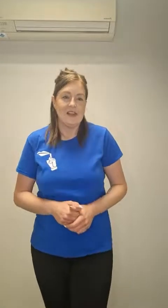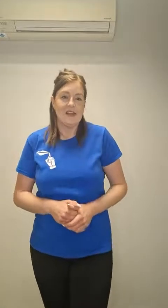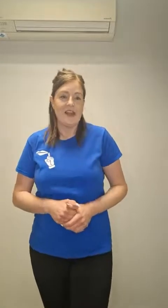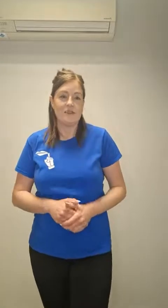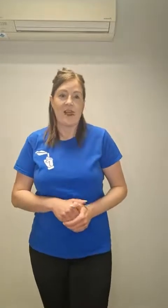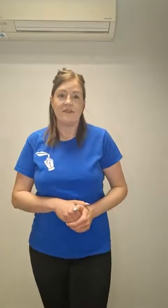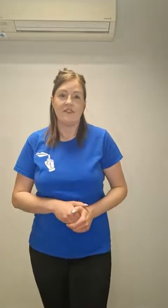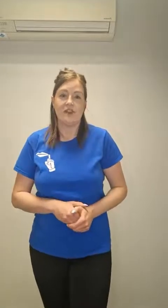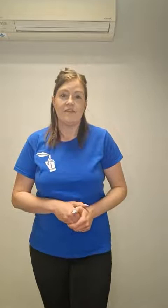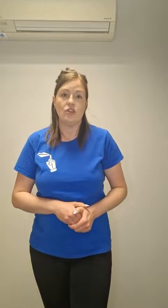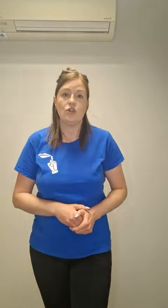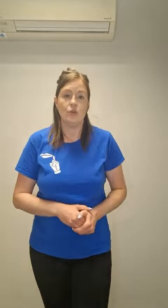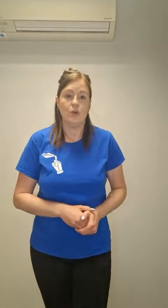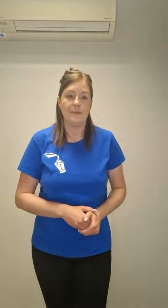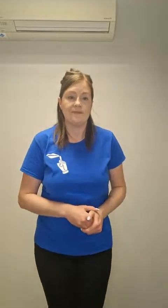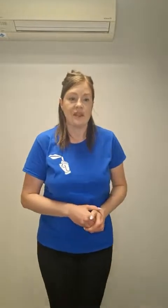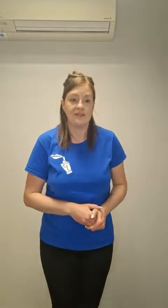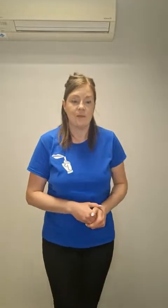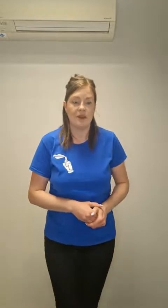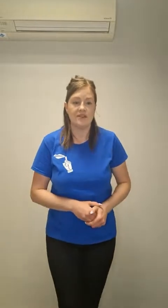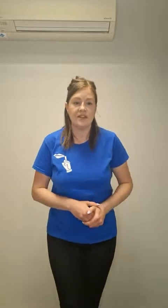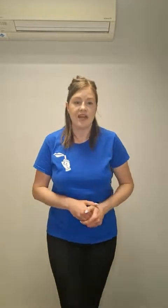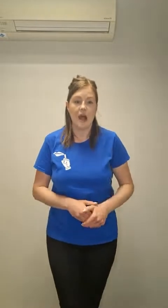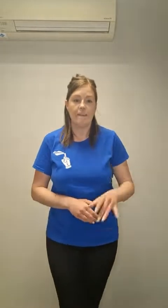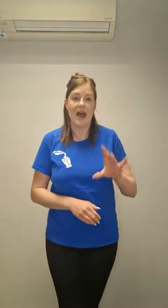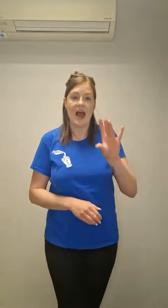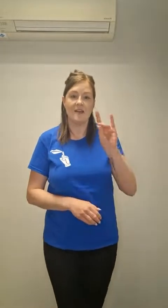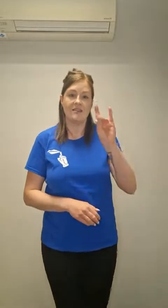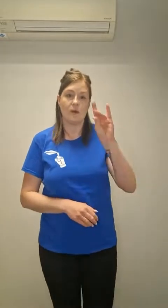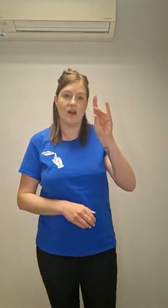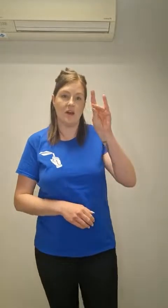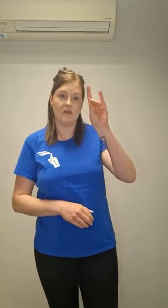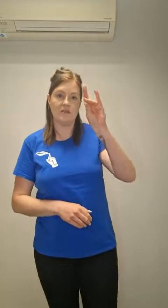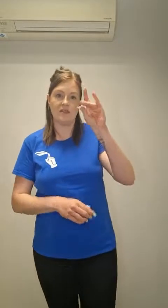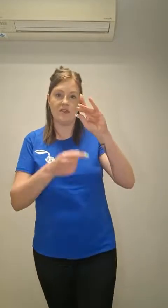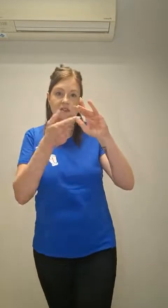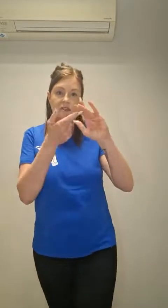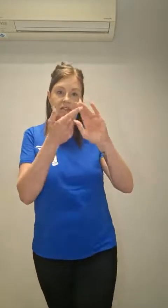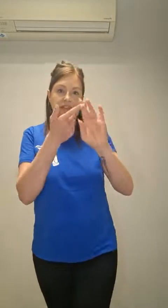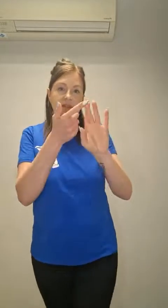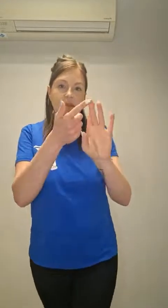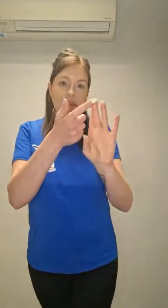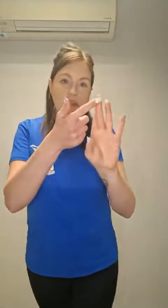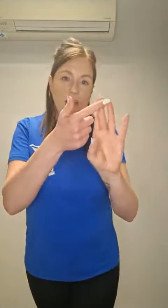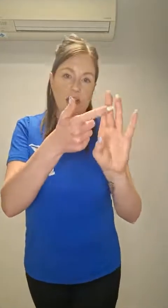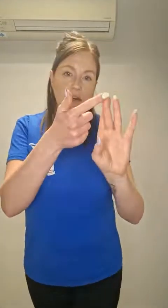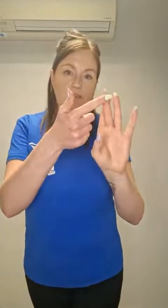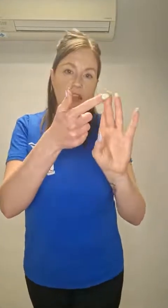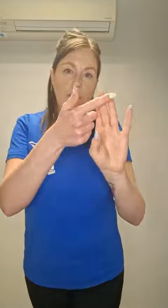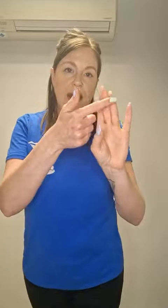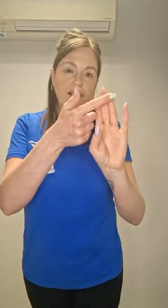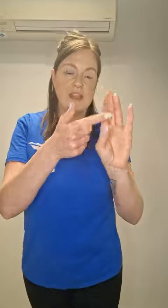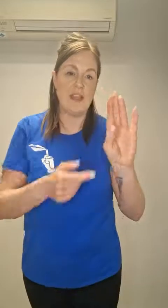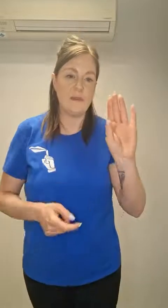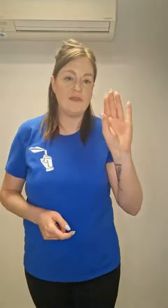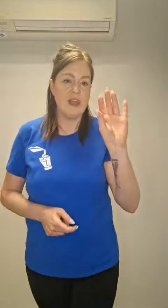Next we have the sign for zoo. So we're going to take our pads, so these little finger pads here, of